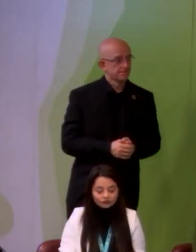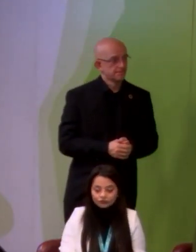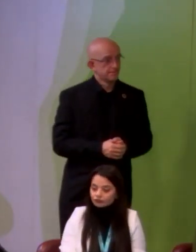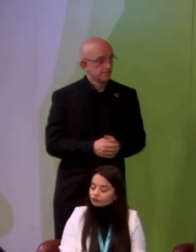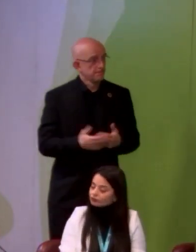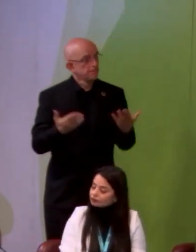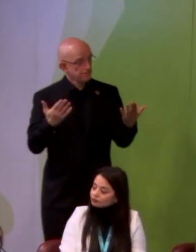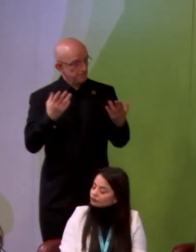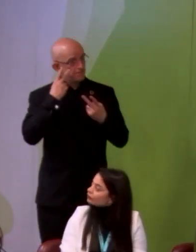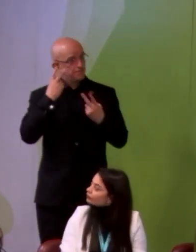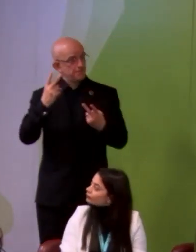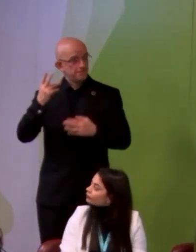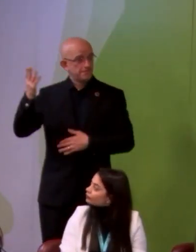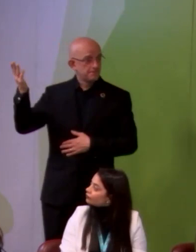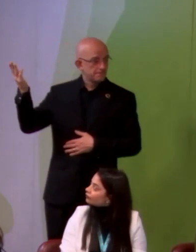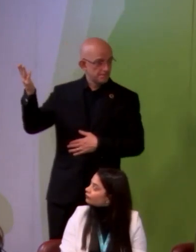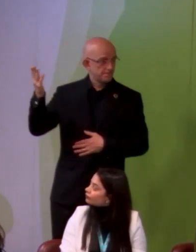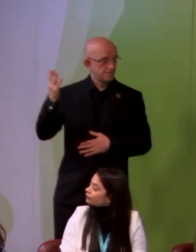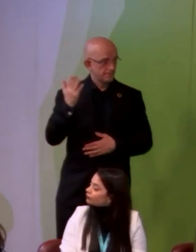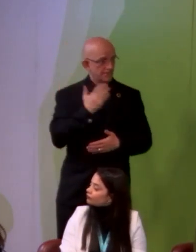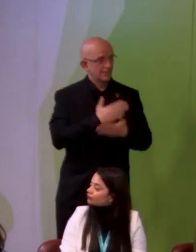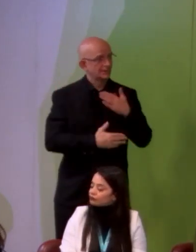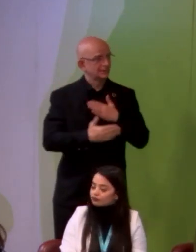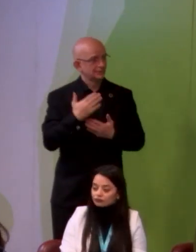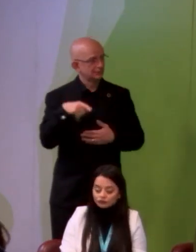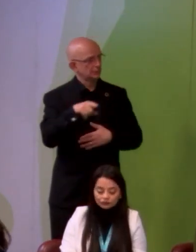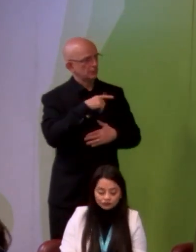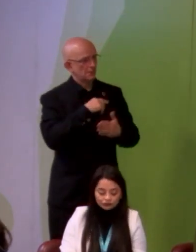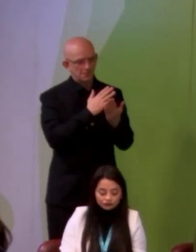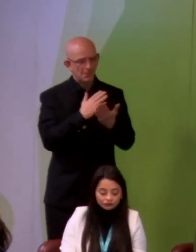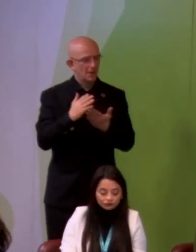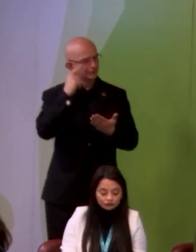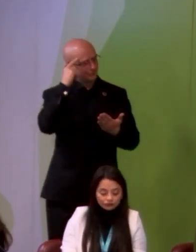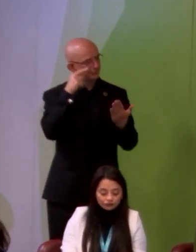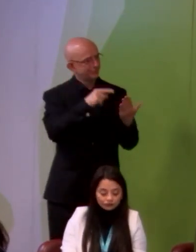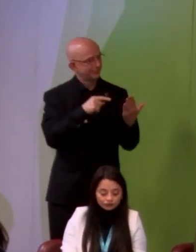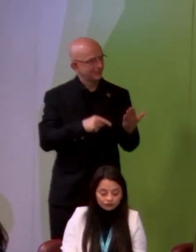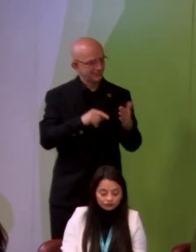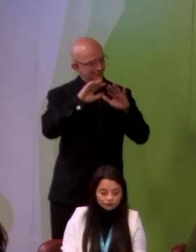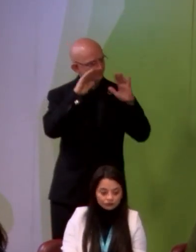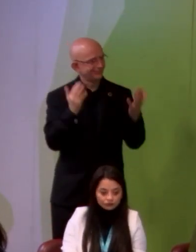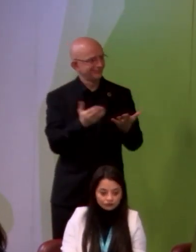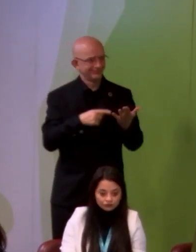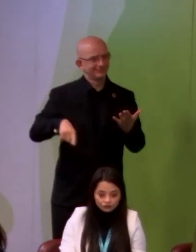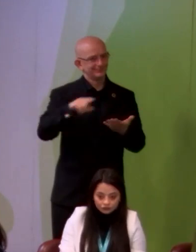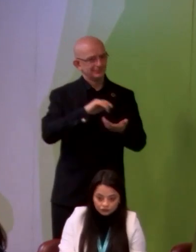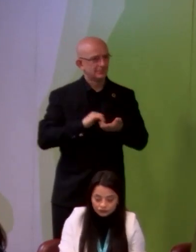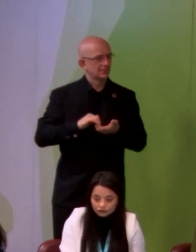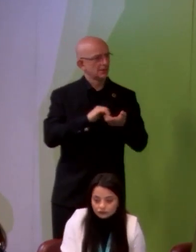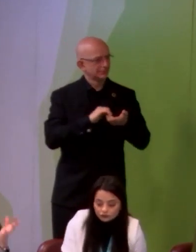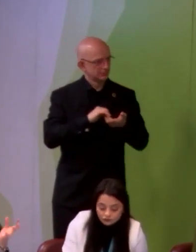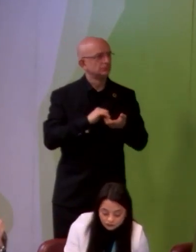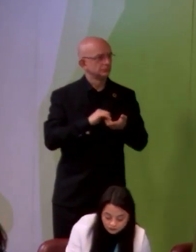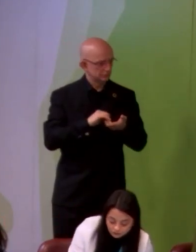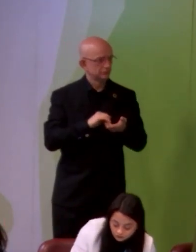Bernice is the disability and gender equality advocate for the International Disability Alliance. And she's coming in the video